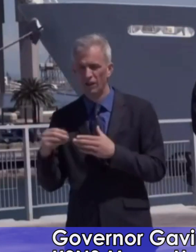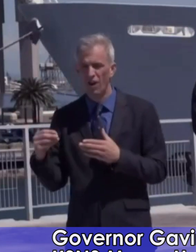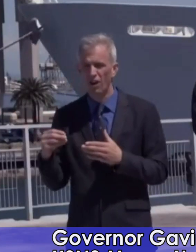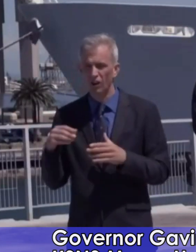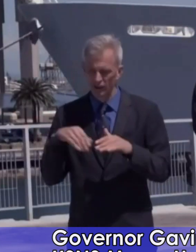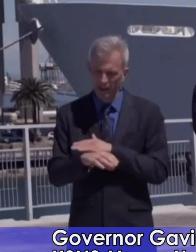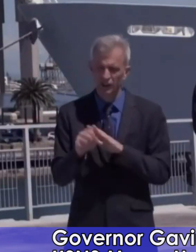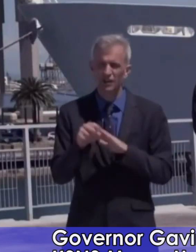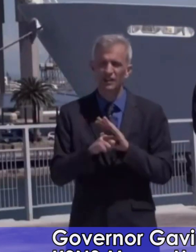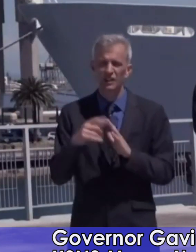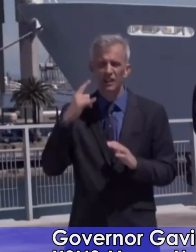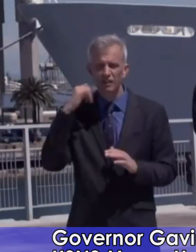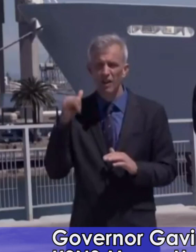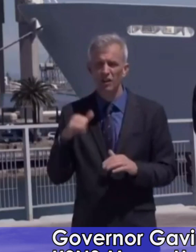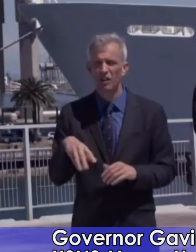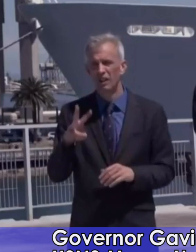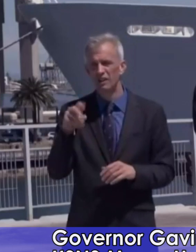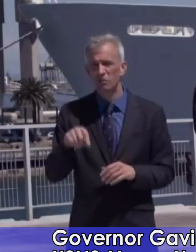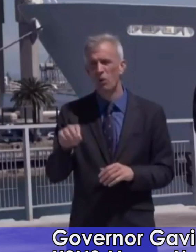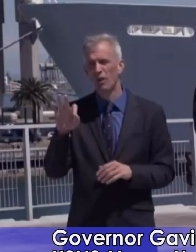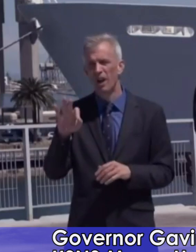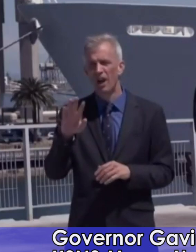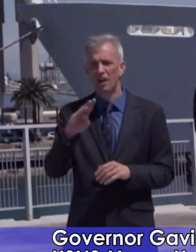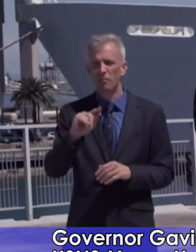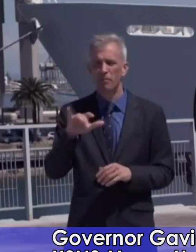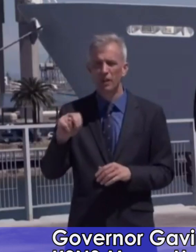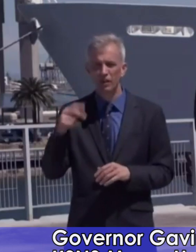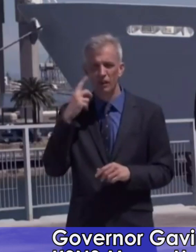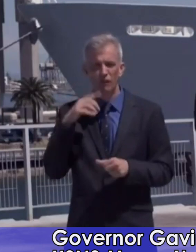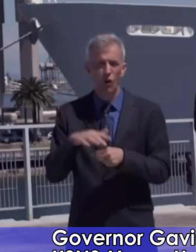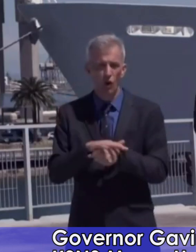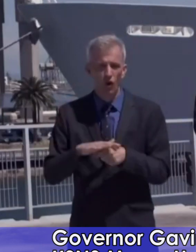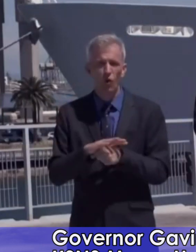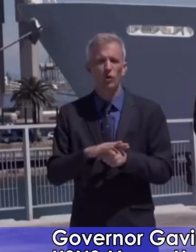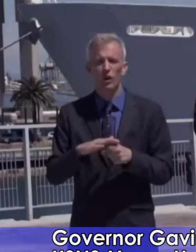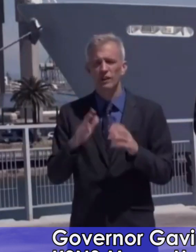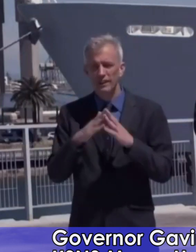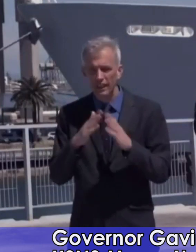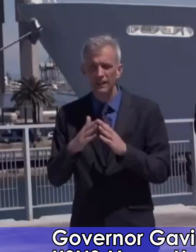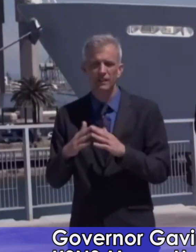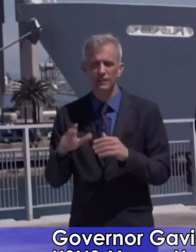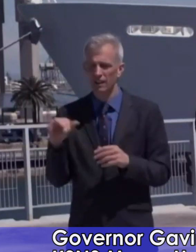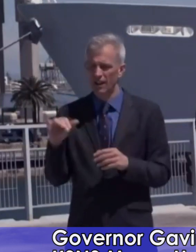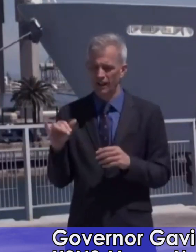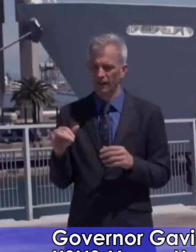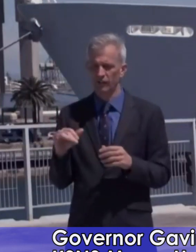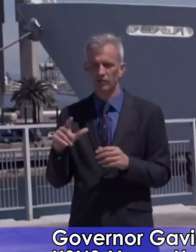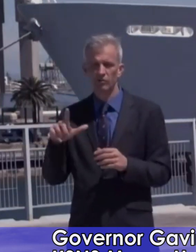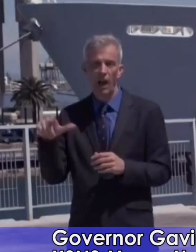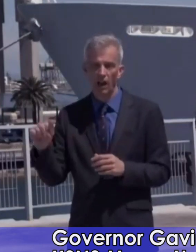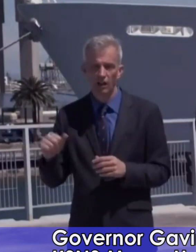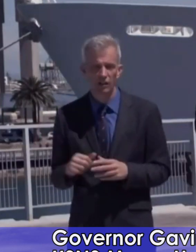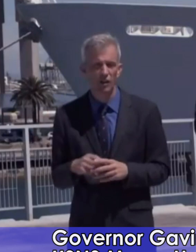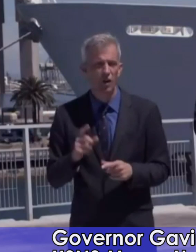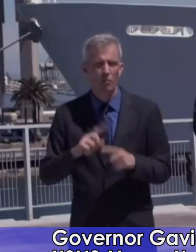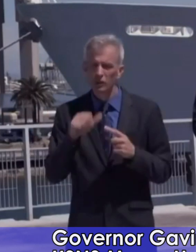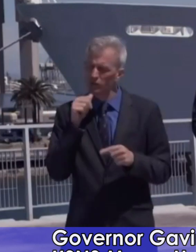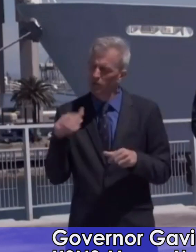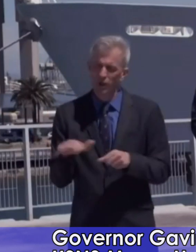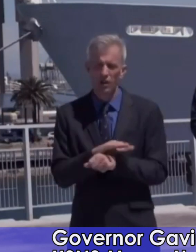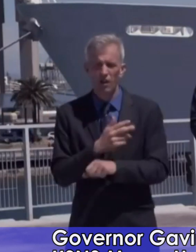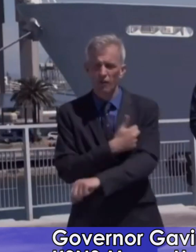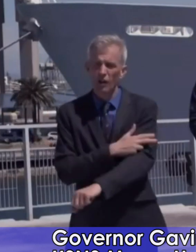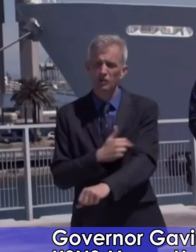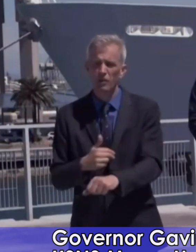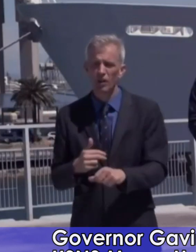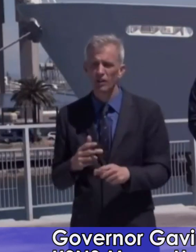the state of California, $6.9 billion for local jurisdictions like this. But it won't be enough. Hospitals will need that